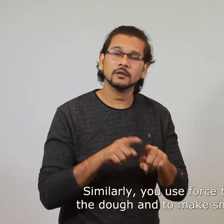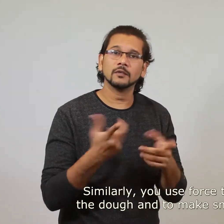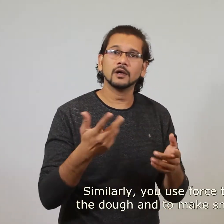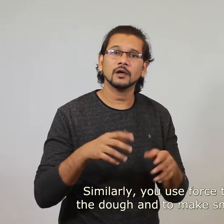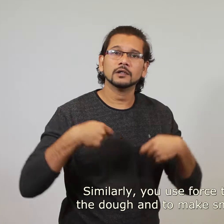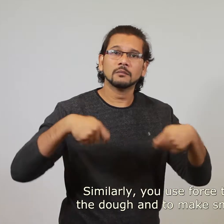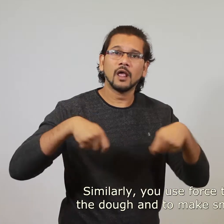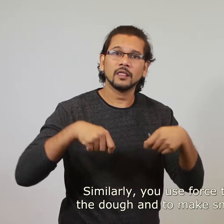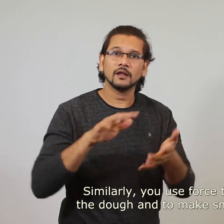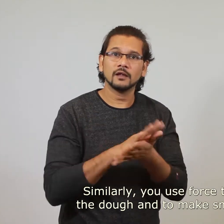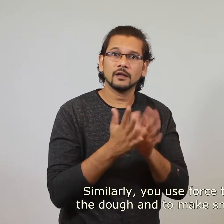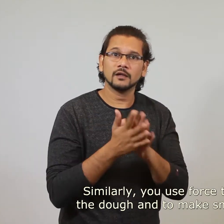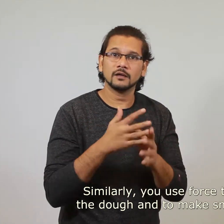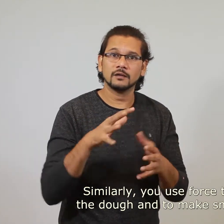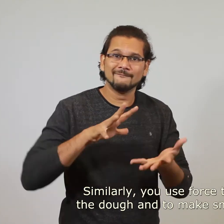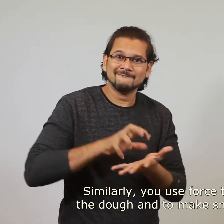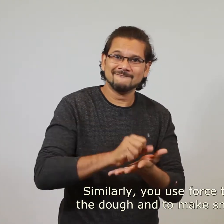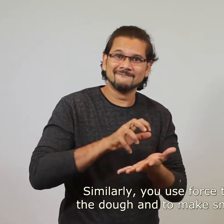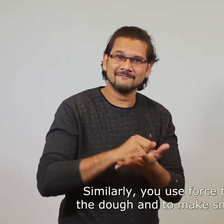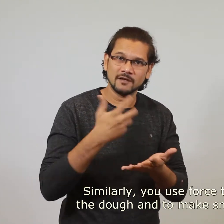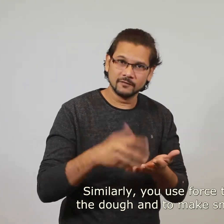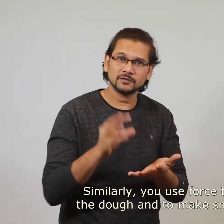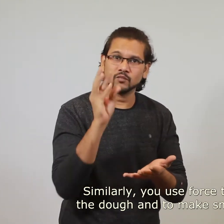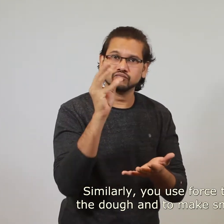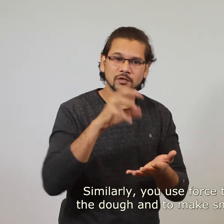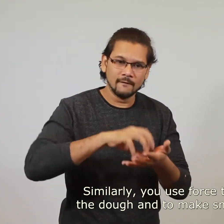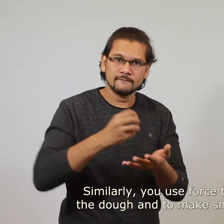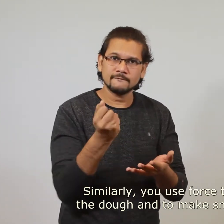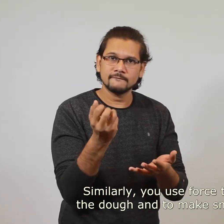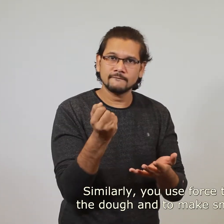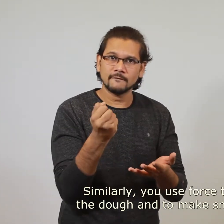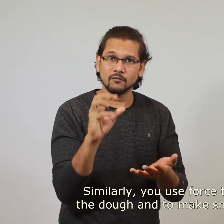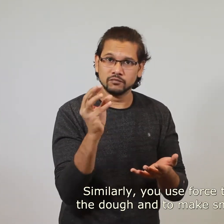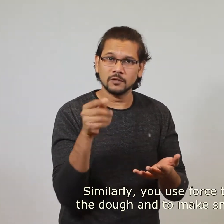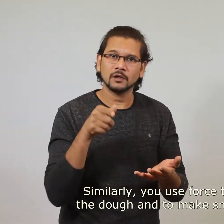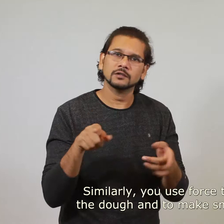Similarly, you use force to knead the dough and make small balls.